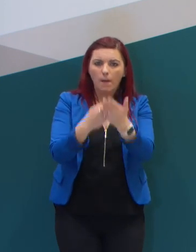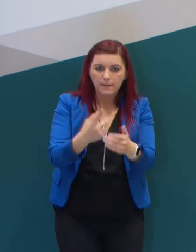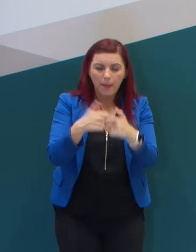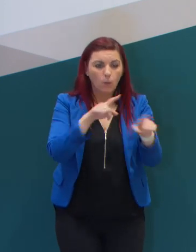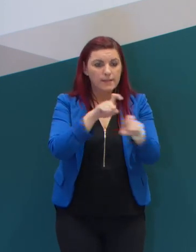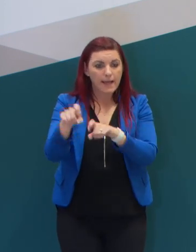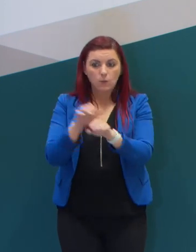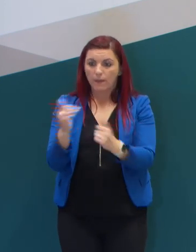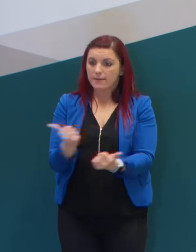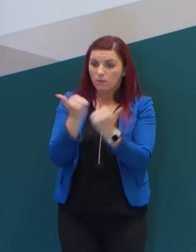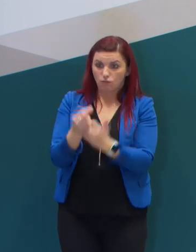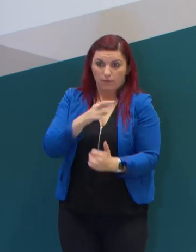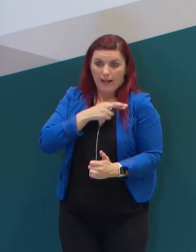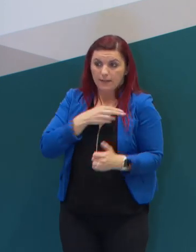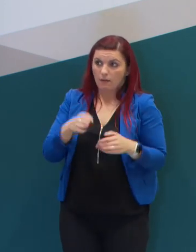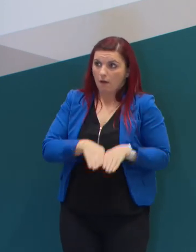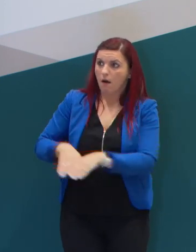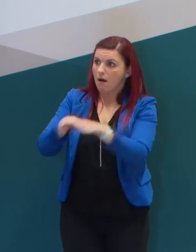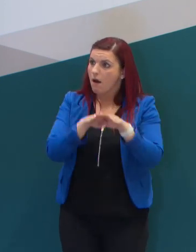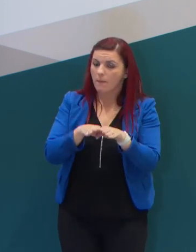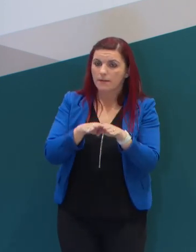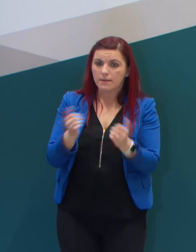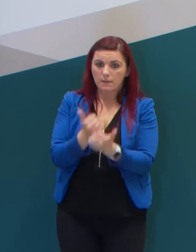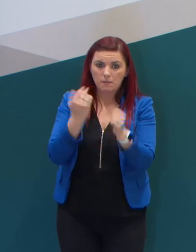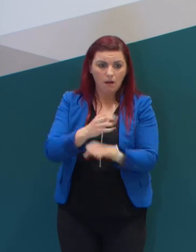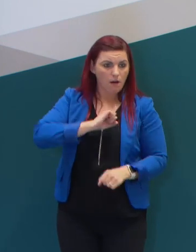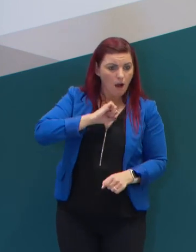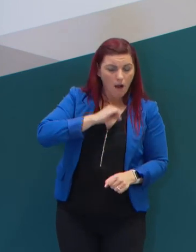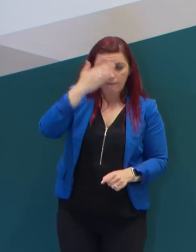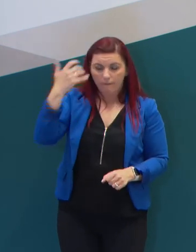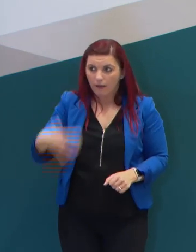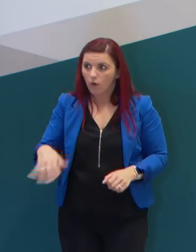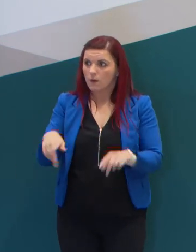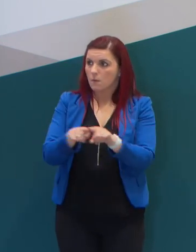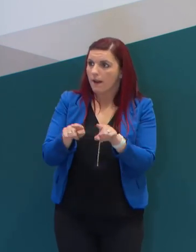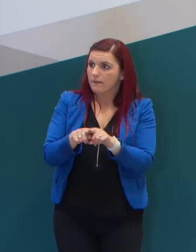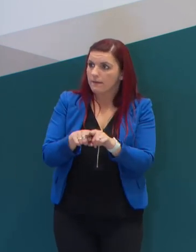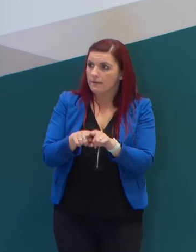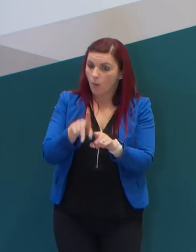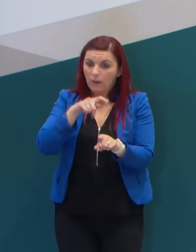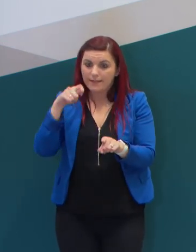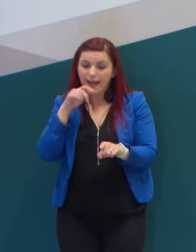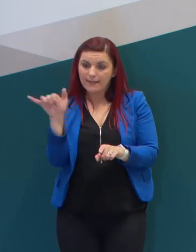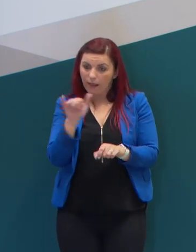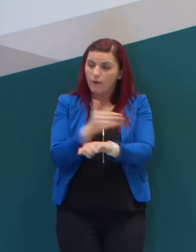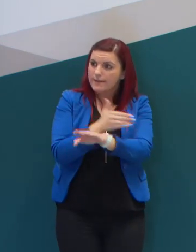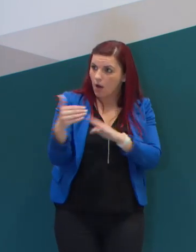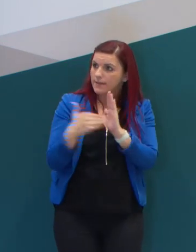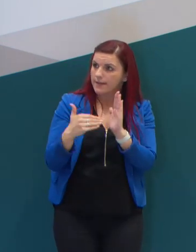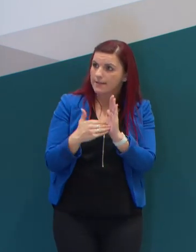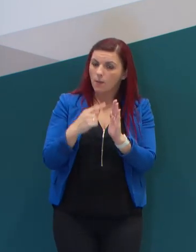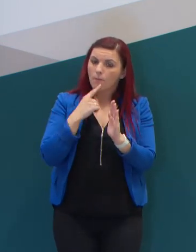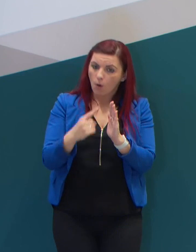in reality are common symptoms, like fever, like cough, and other URTI type symptoms. There was a very significant